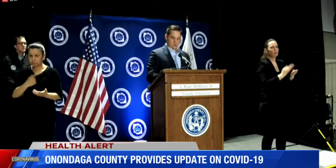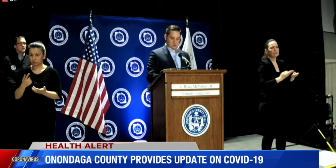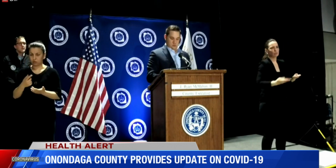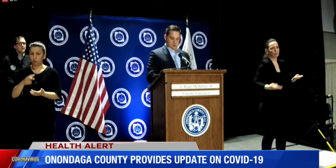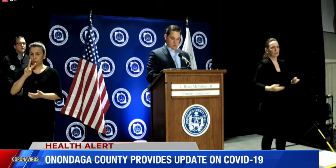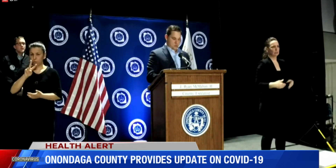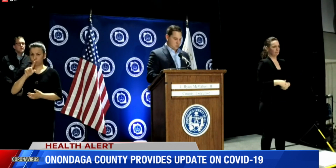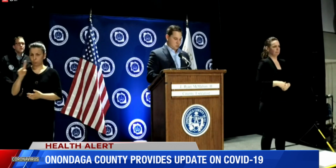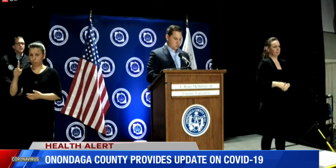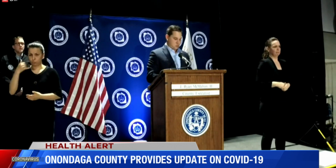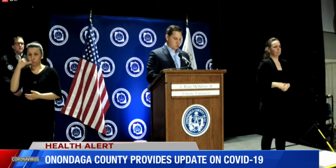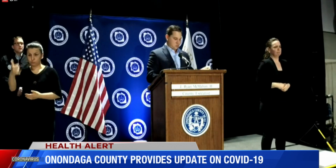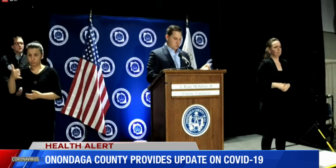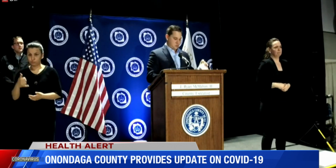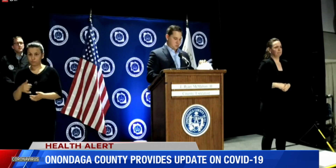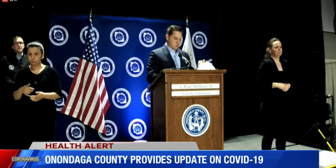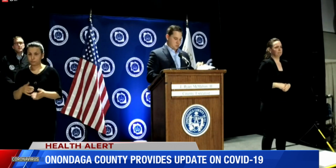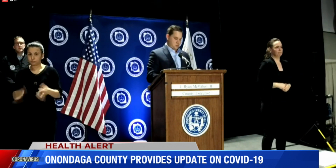Questions?